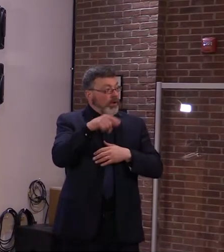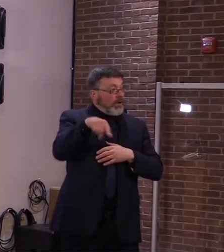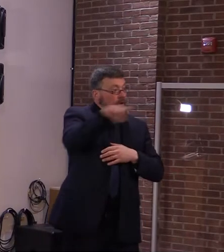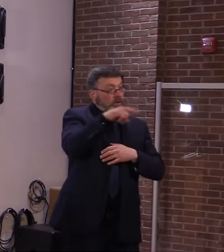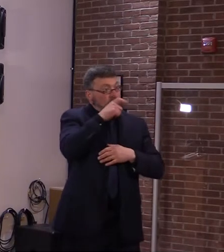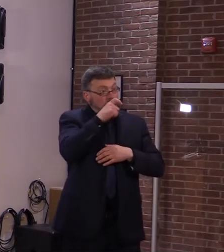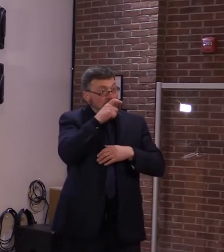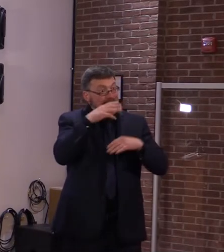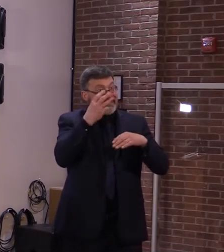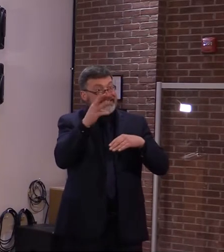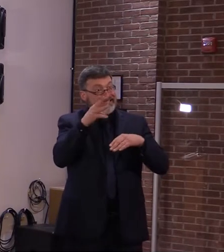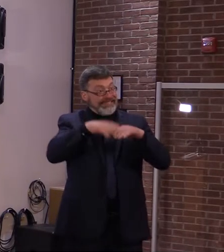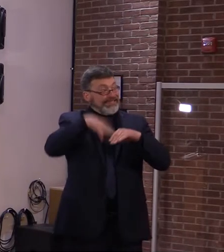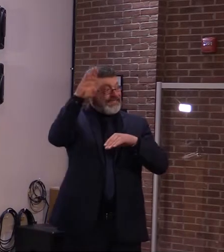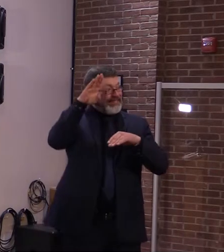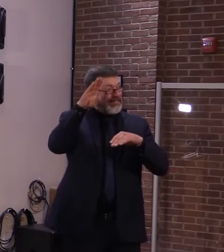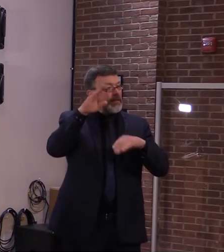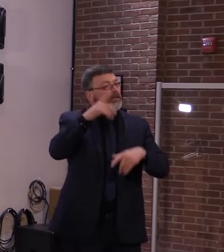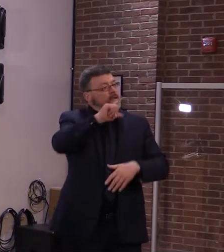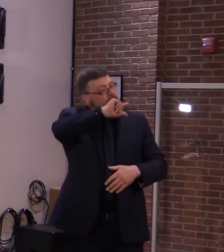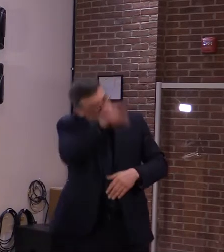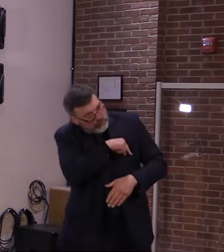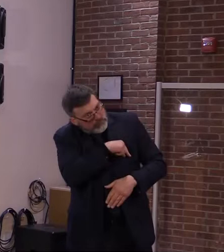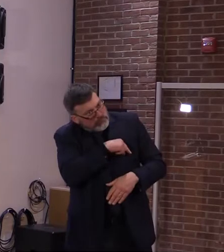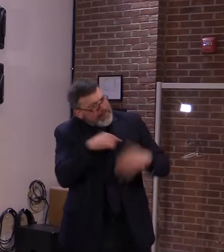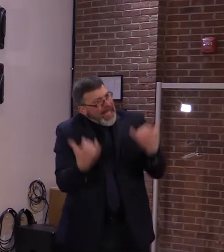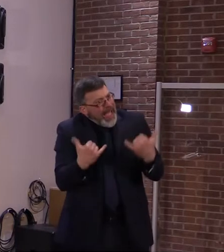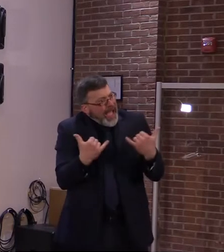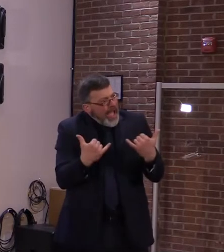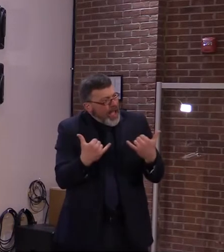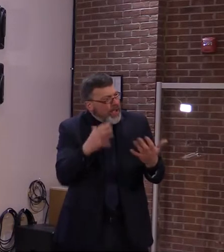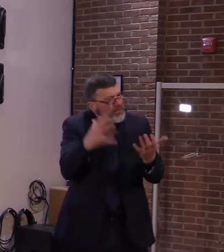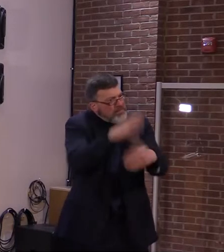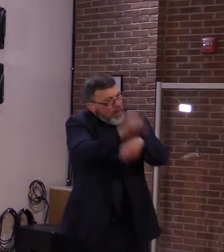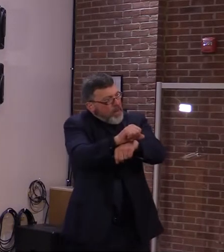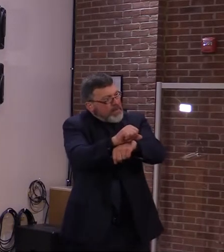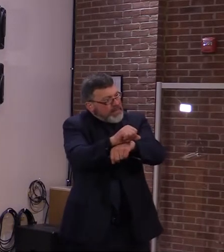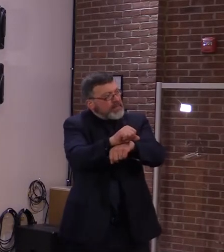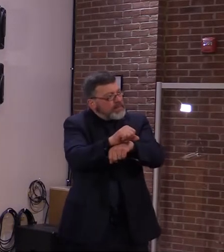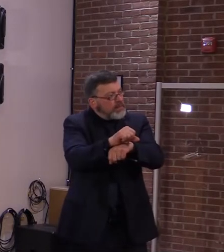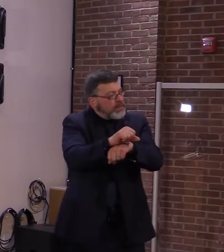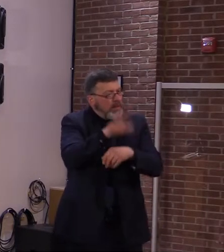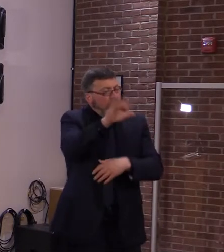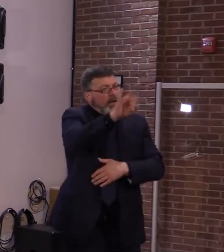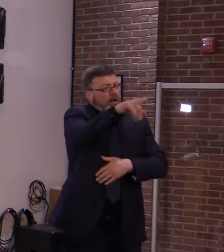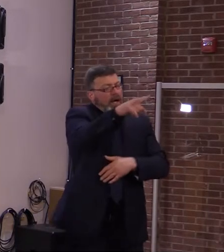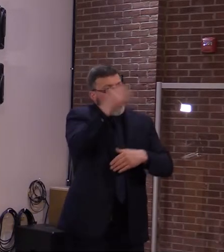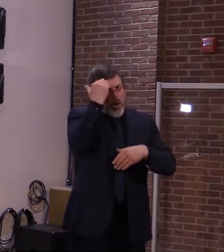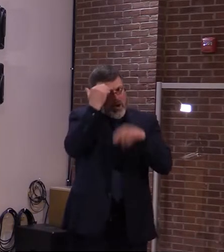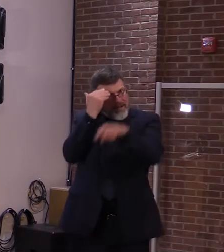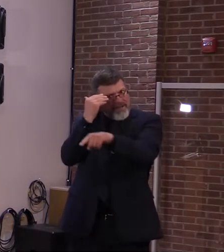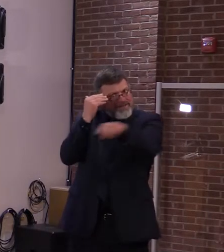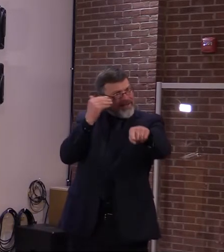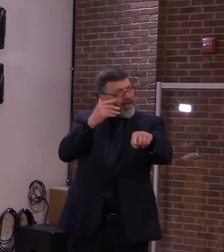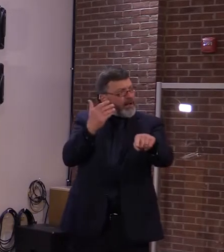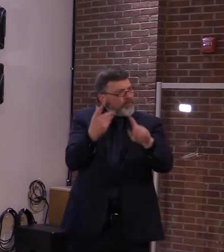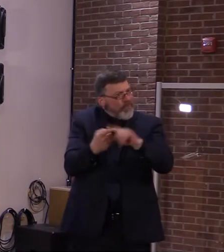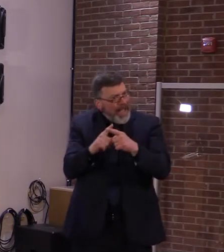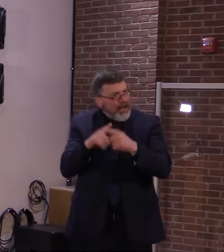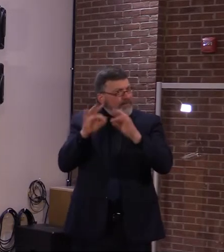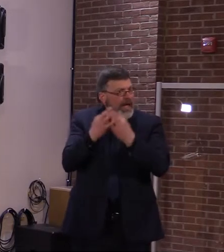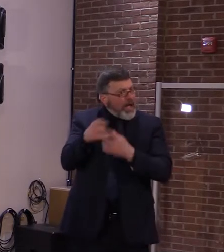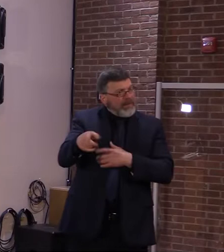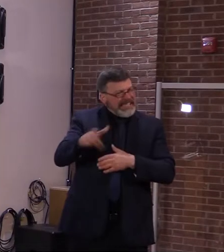know who may not have made an appointment yet to do so, especially in our younger groups where we would like to see even